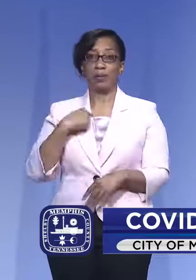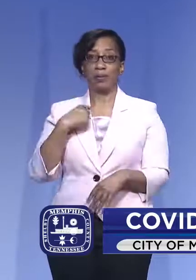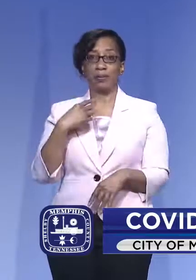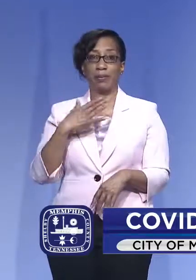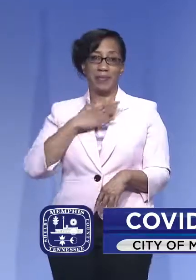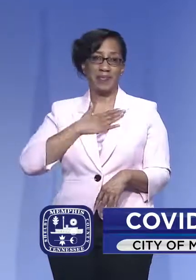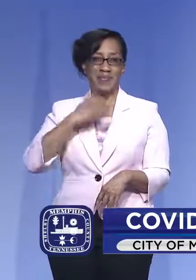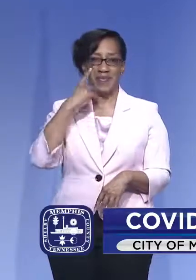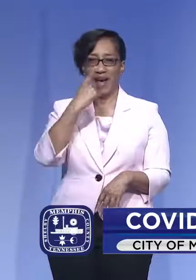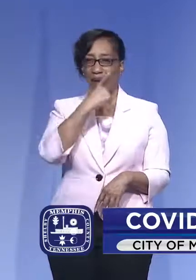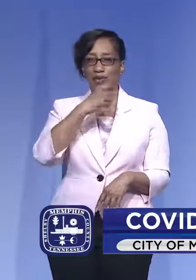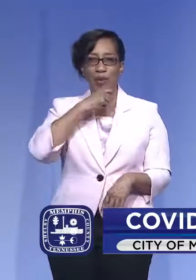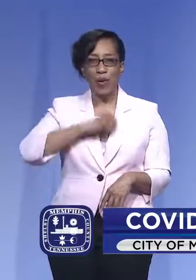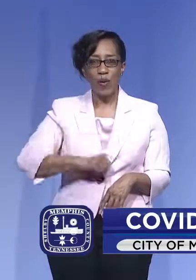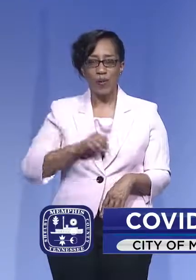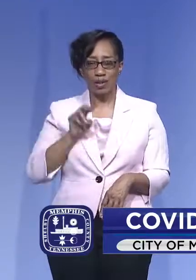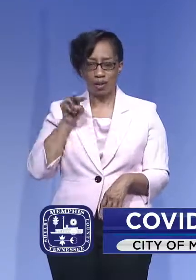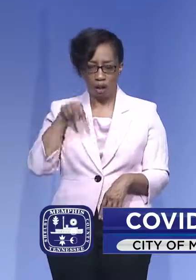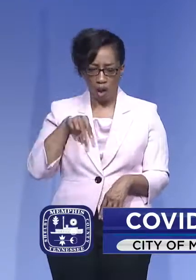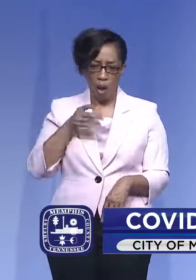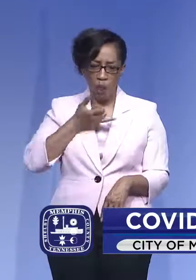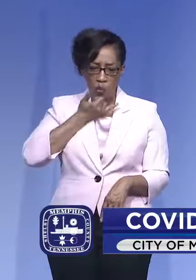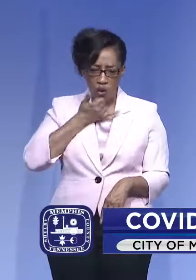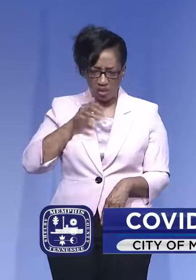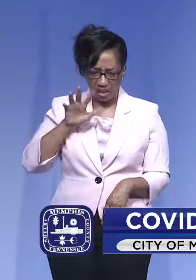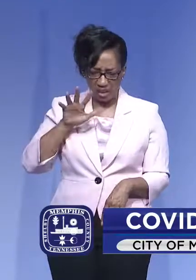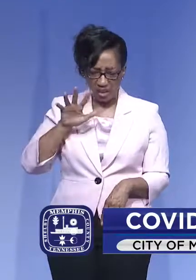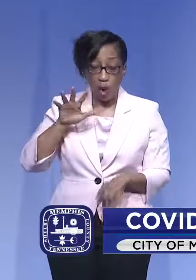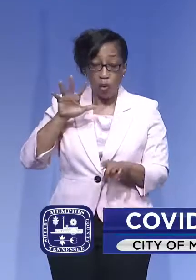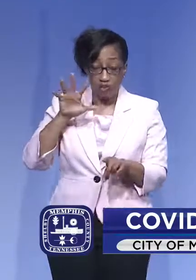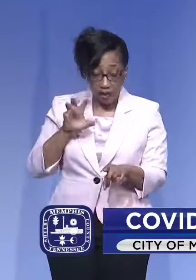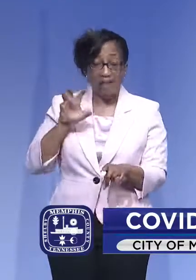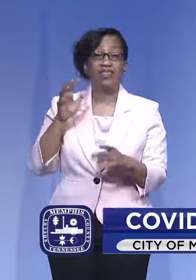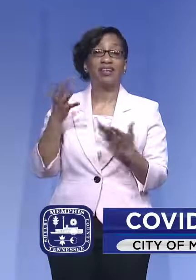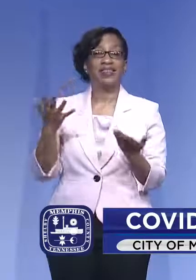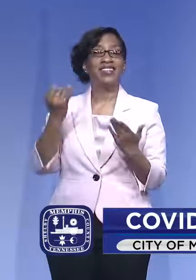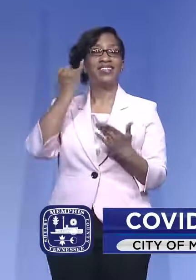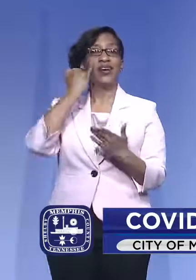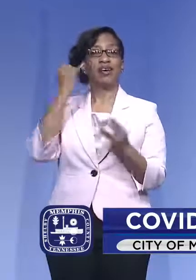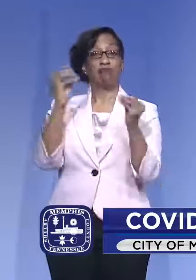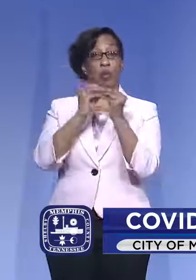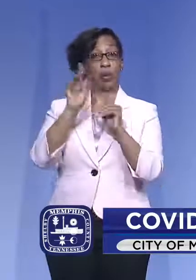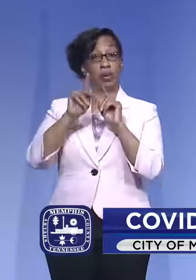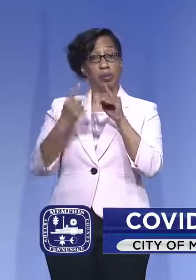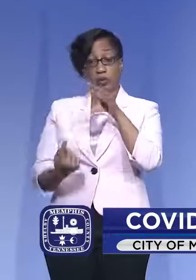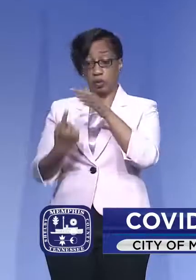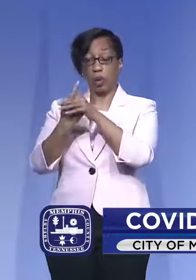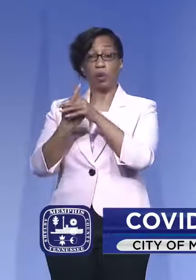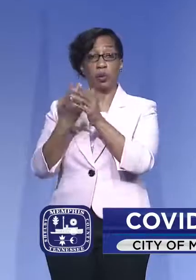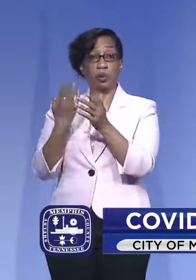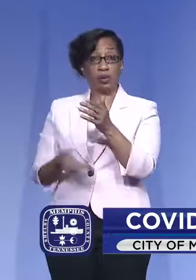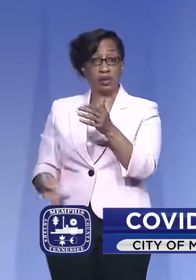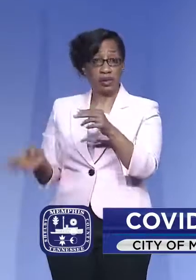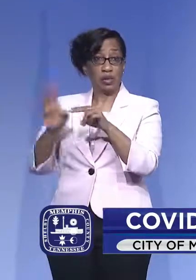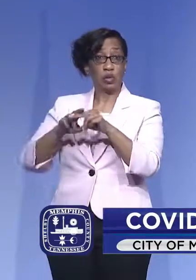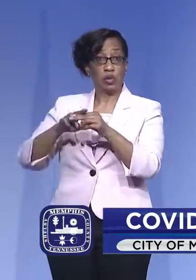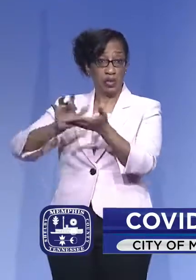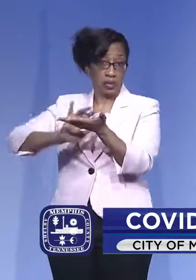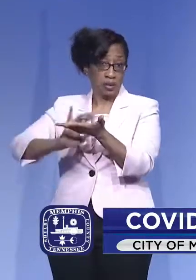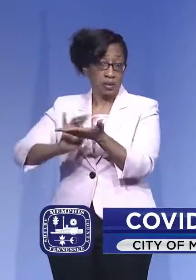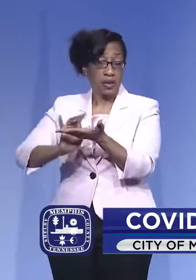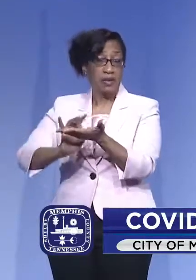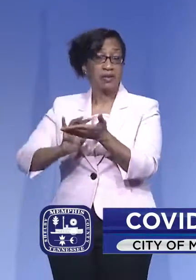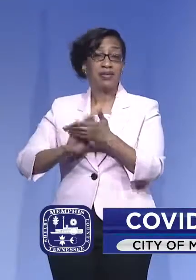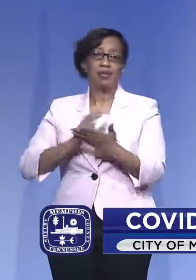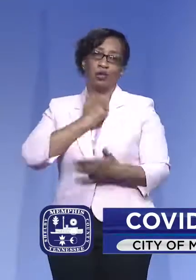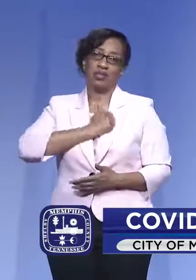it's 500 at the Jackson site for J&J. And if demand increases, we will obviously increase the number of doses we provide there. So